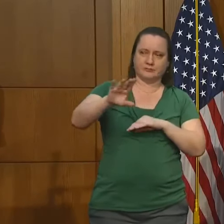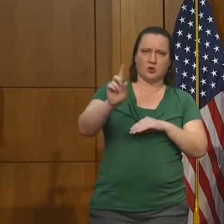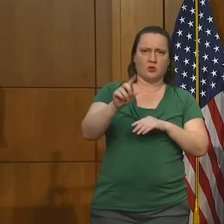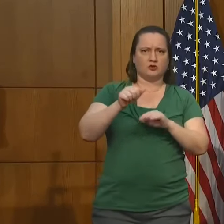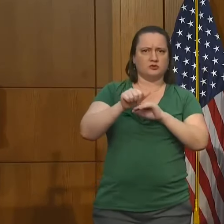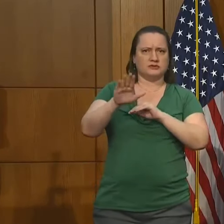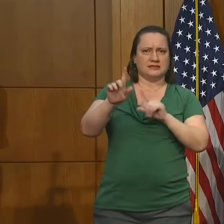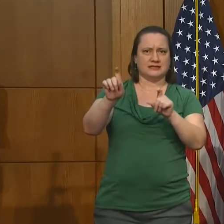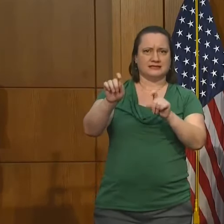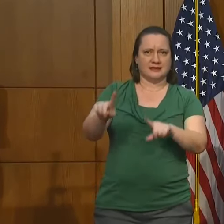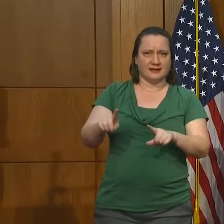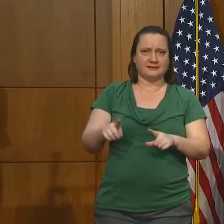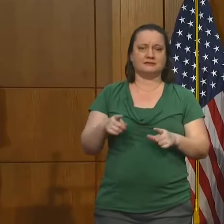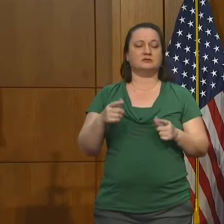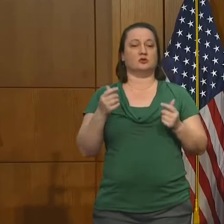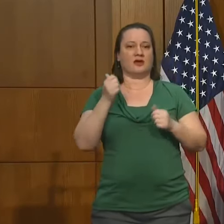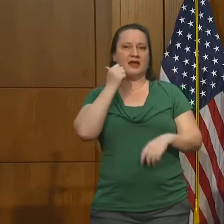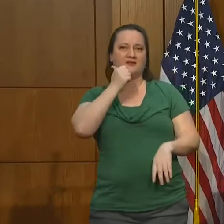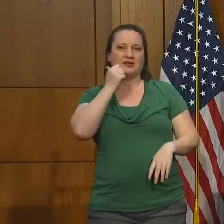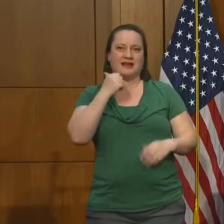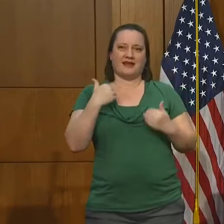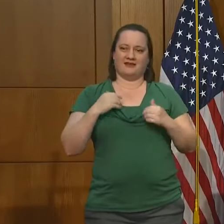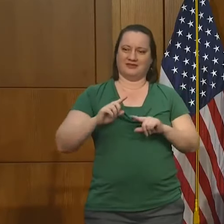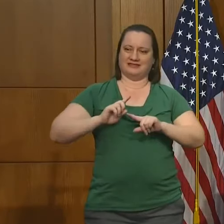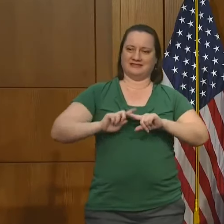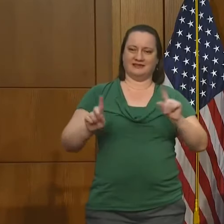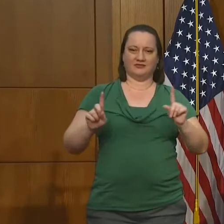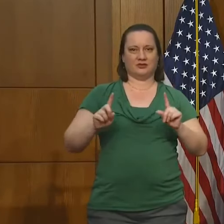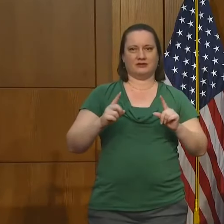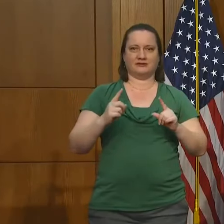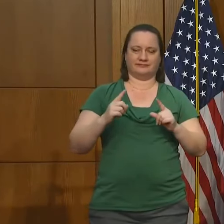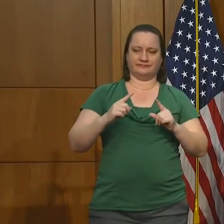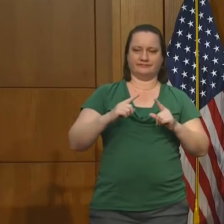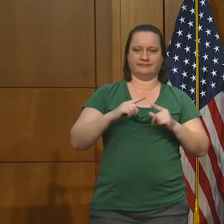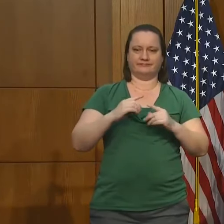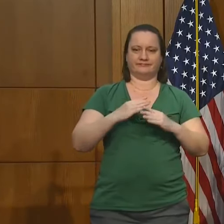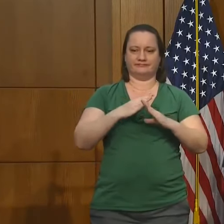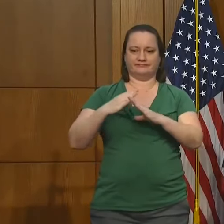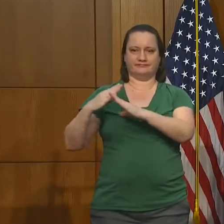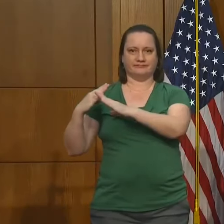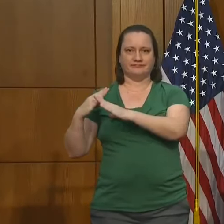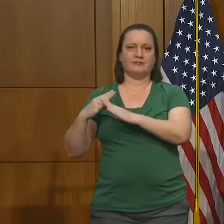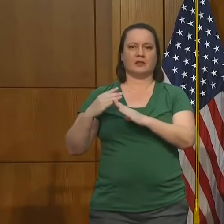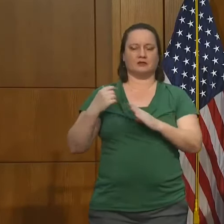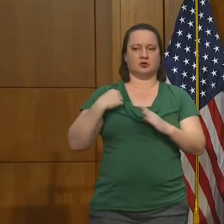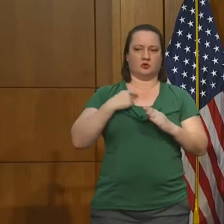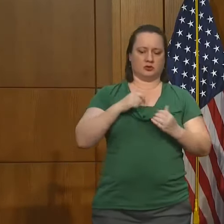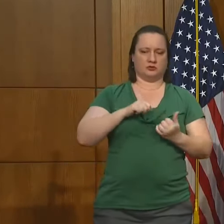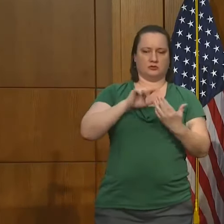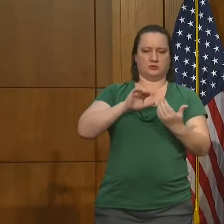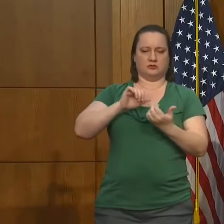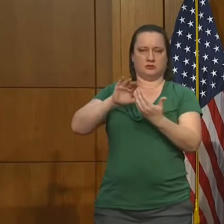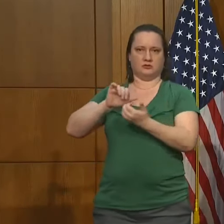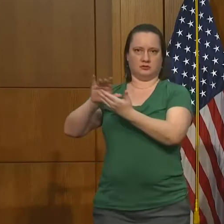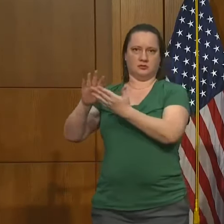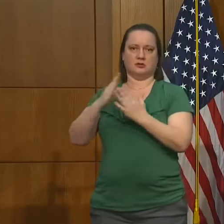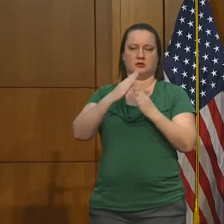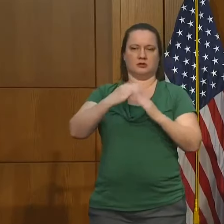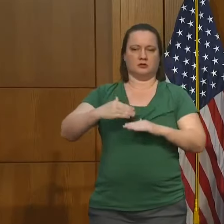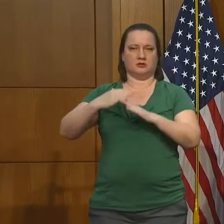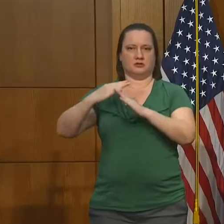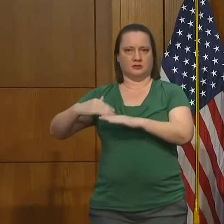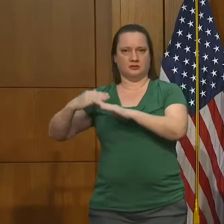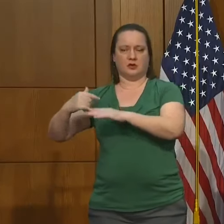new nuance to fix for a different group, and so that's what we're doing. And you can see, if you look at it's down now, we're just slowly but